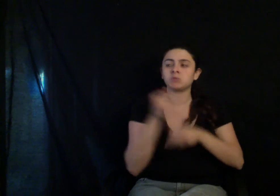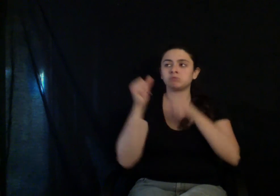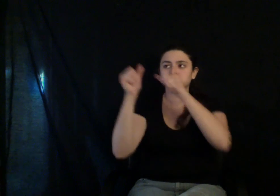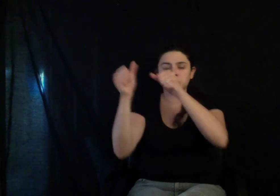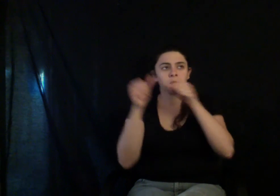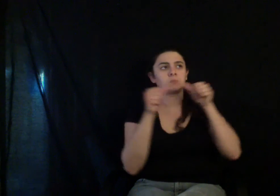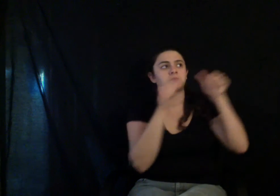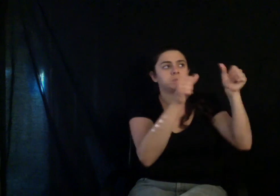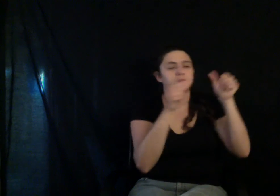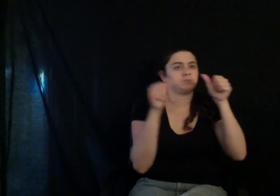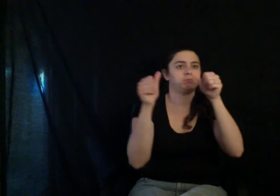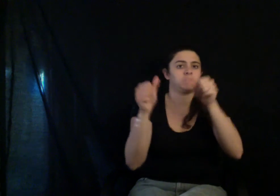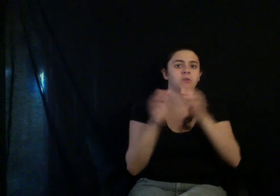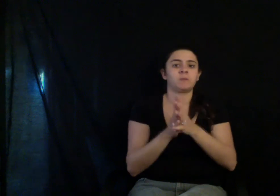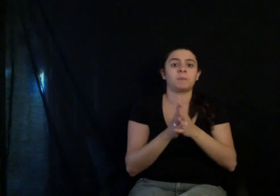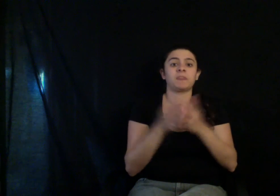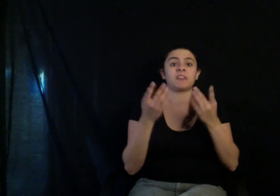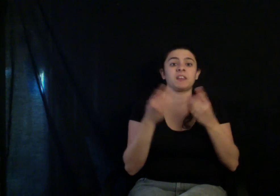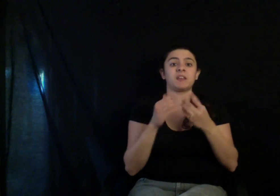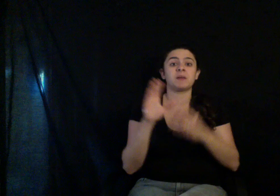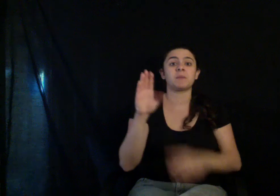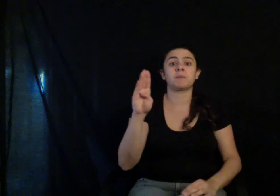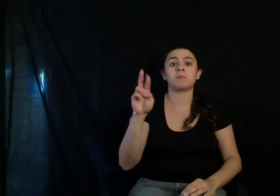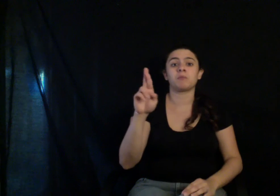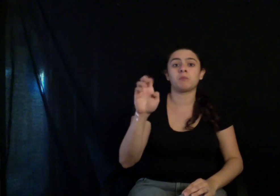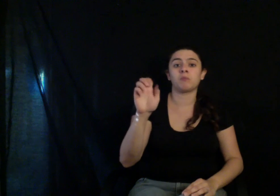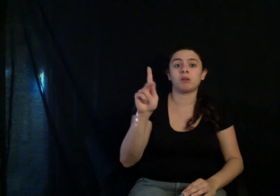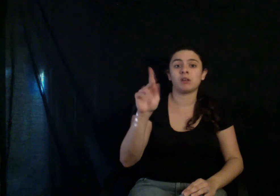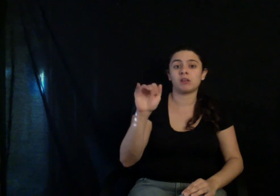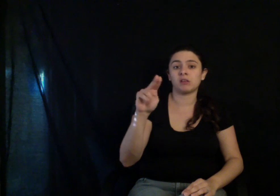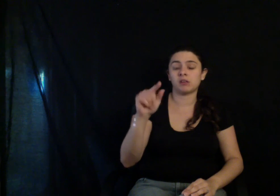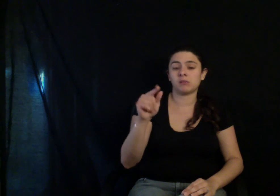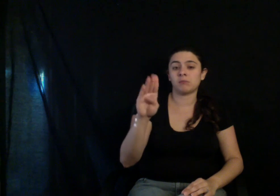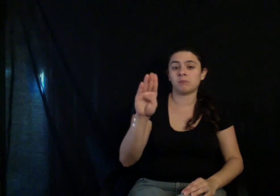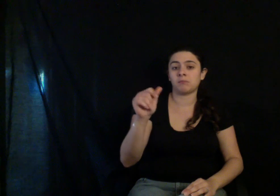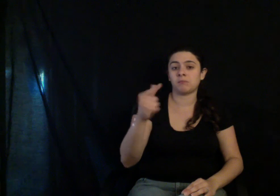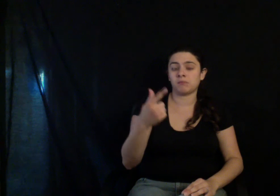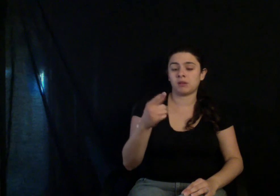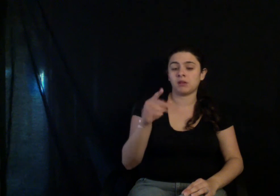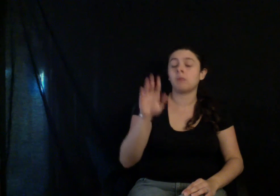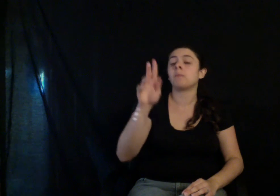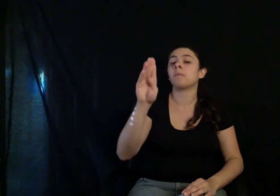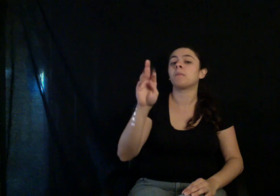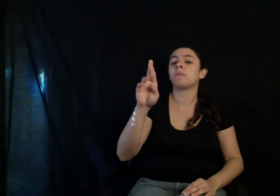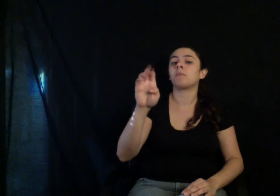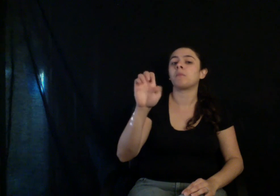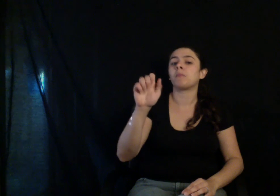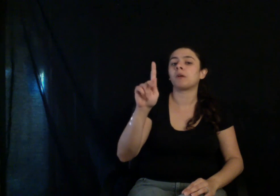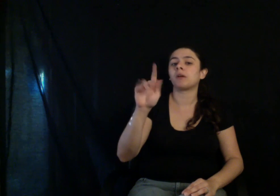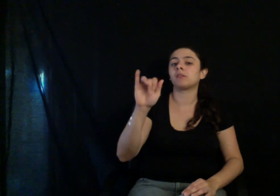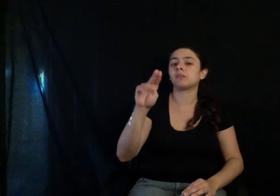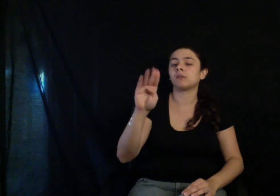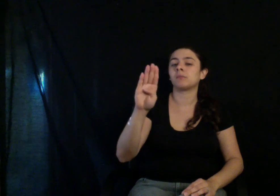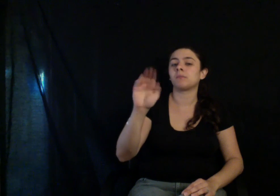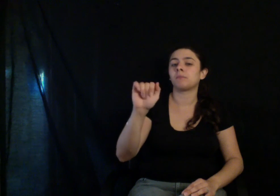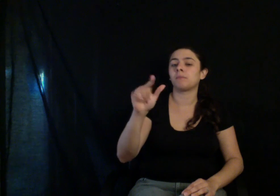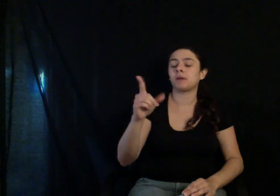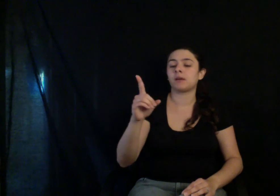the mods of Breaking Bad. And I'm not sure which I did first, but ultimately I ended up verifying that this money is